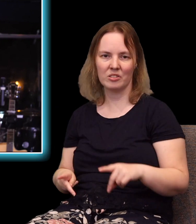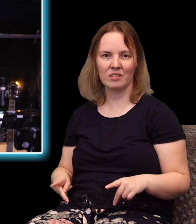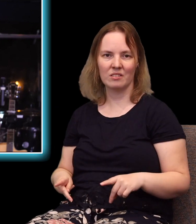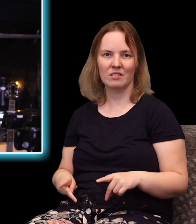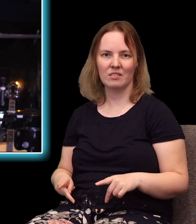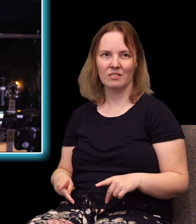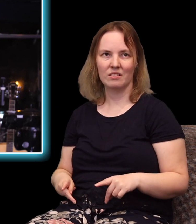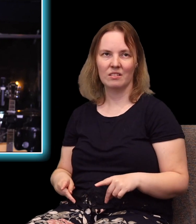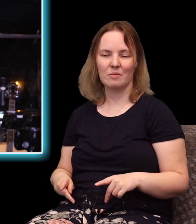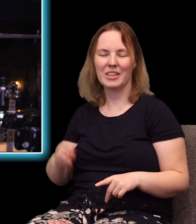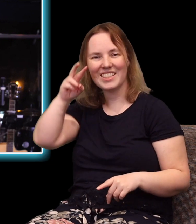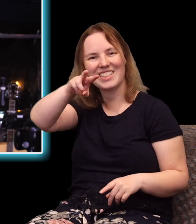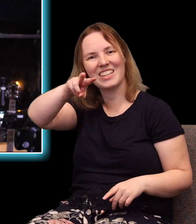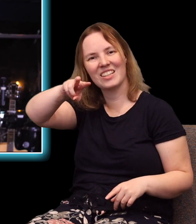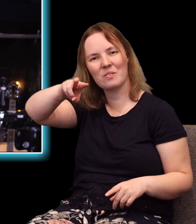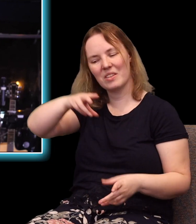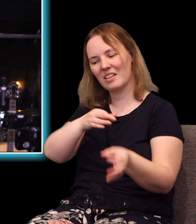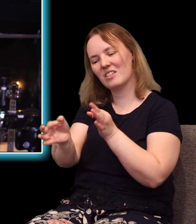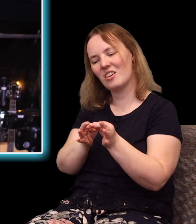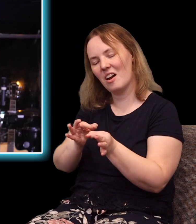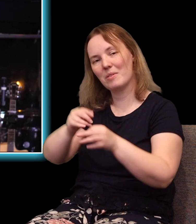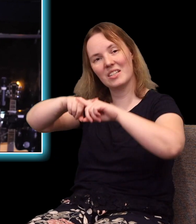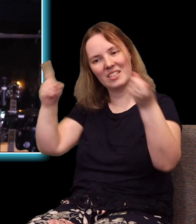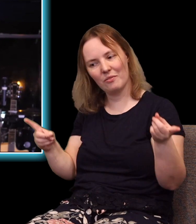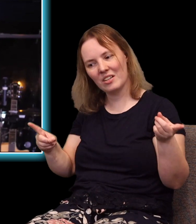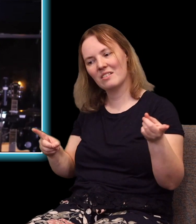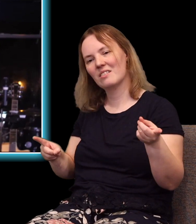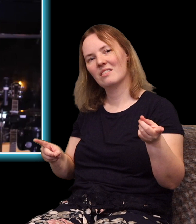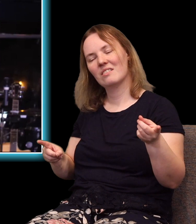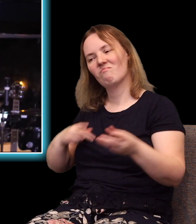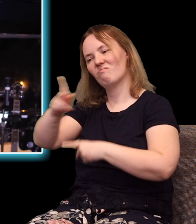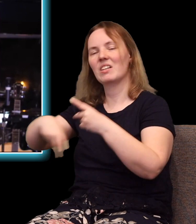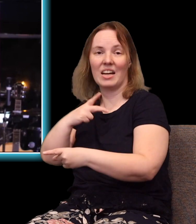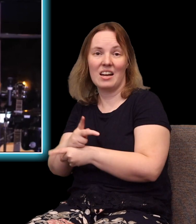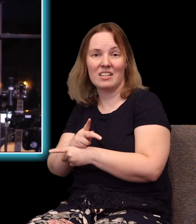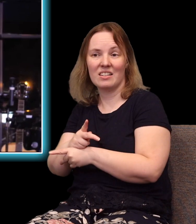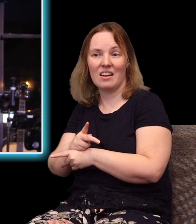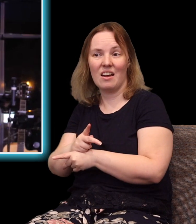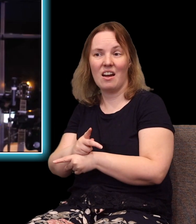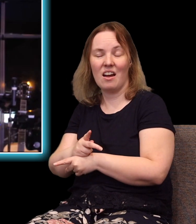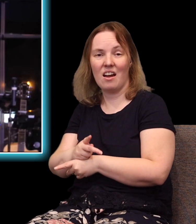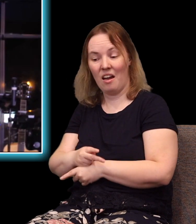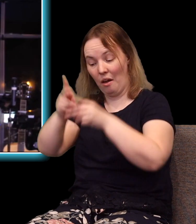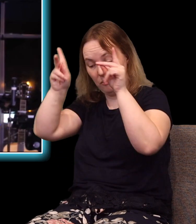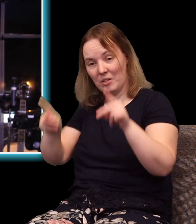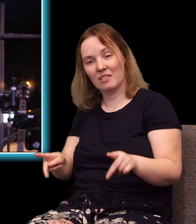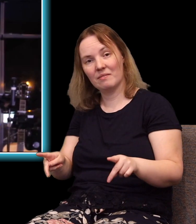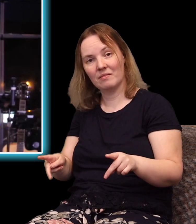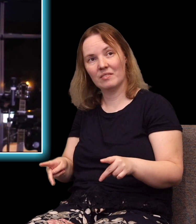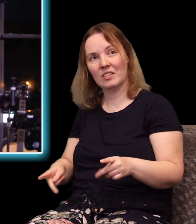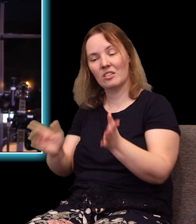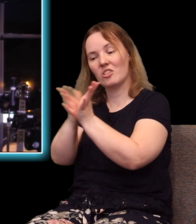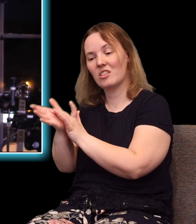religious person, but they see what they can only describe as a different kind of being. Galatians 4, Paul